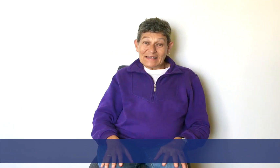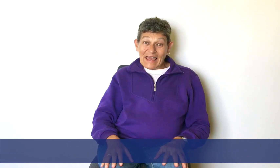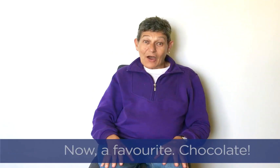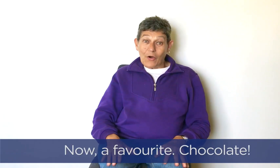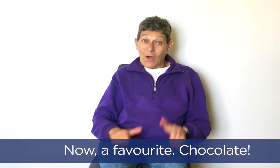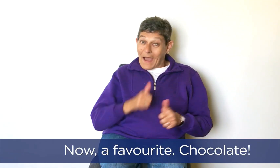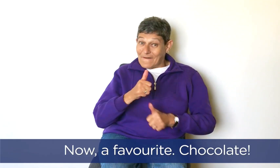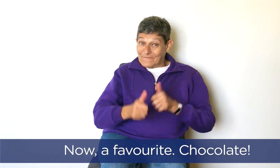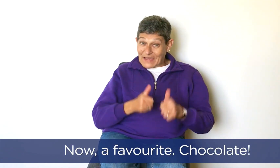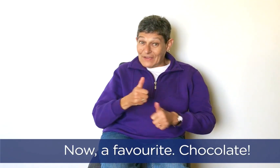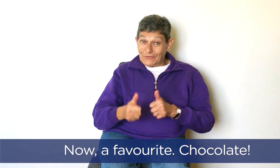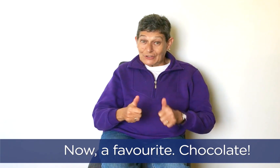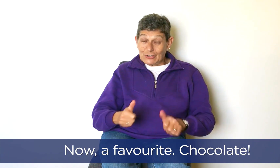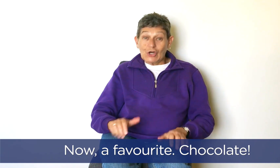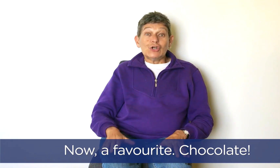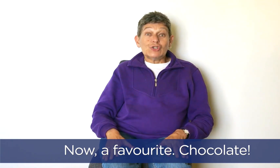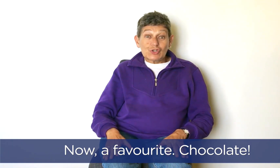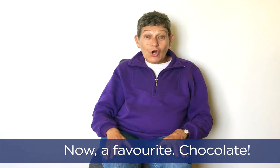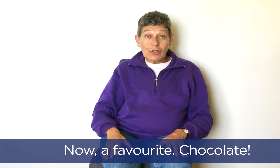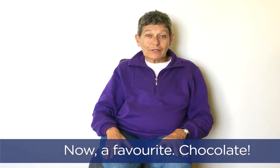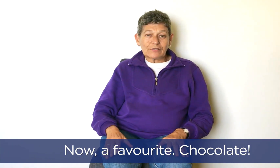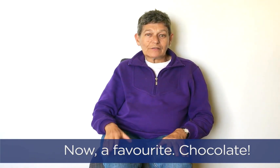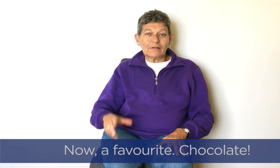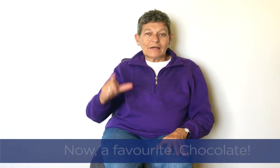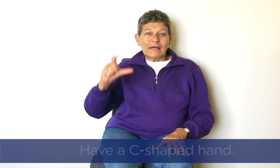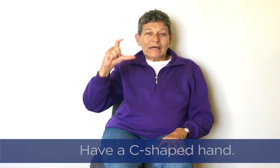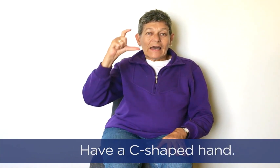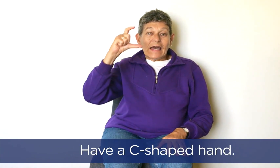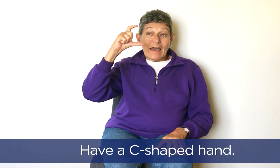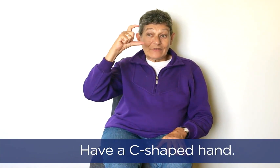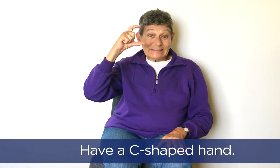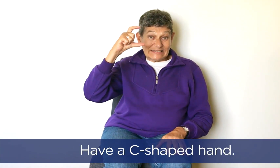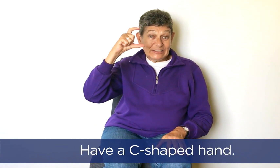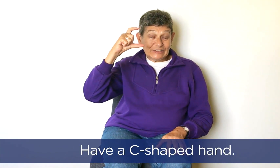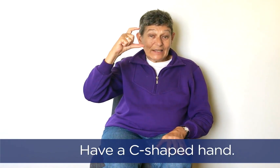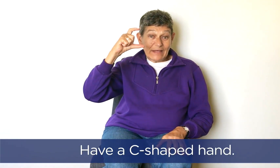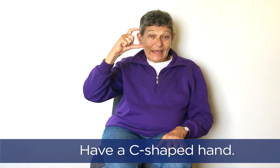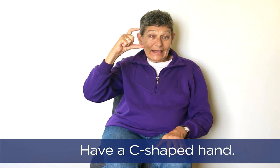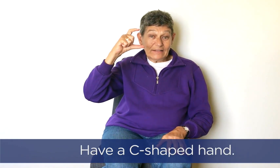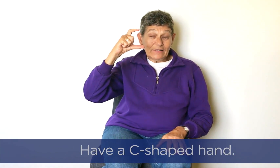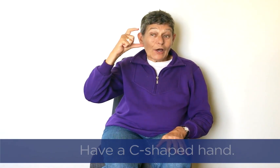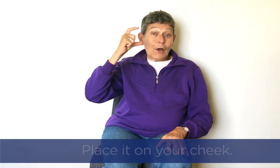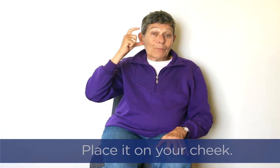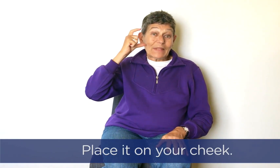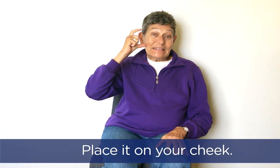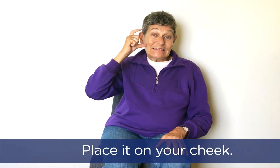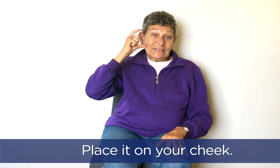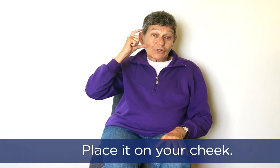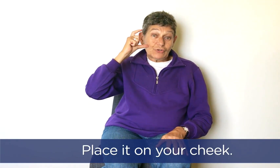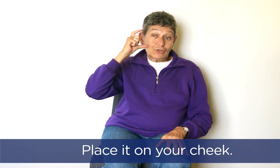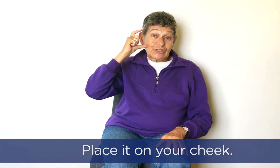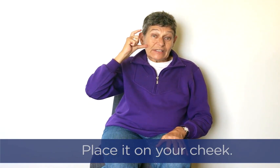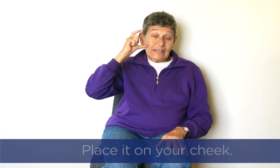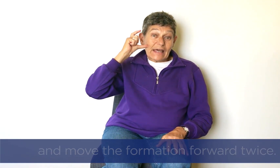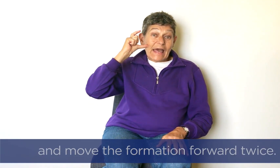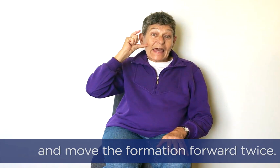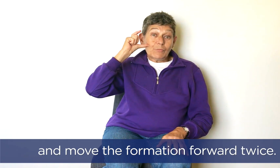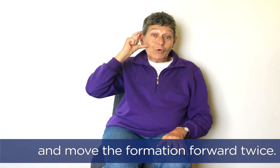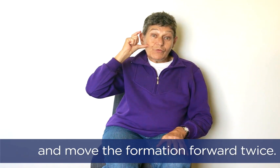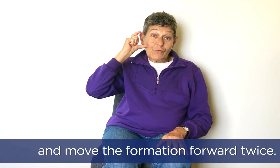Now, a favourite, chocolate. Have a C-shaped hand, place this on your cheek and move the